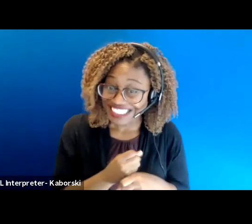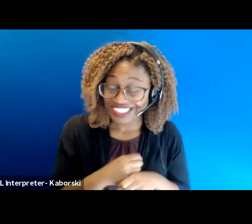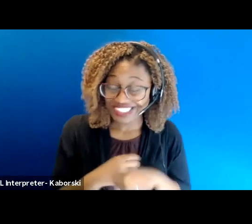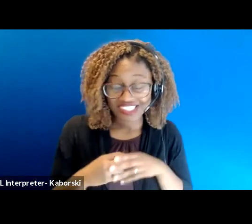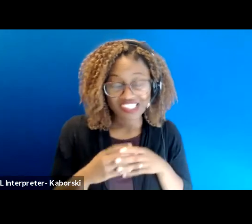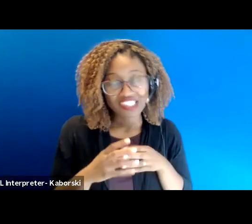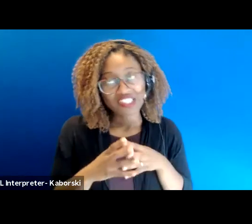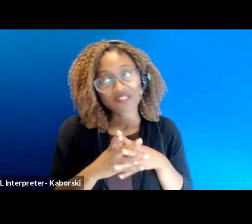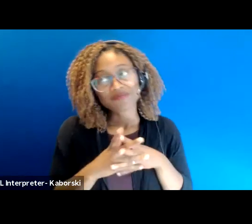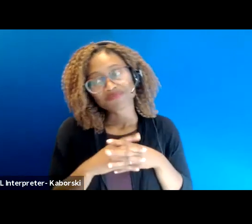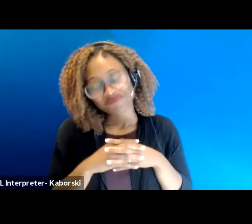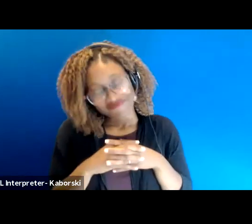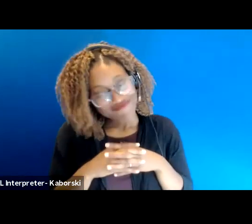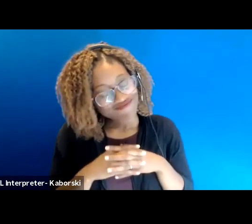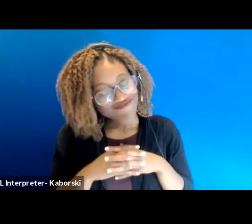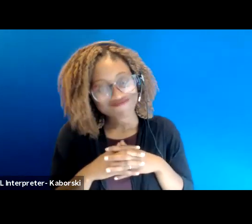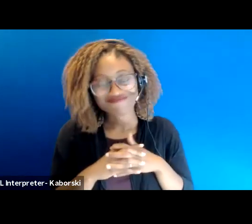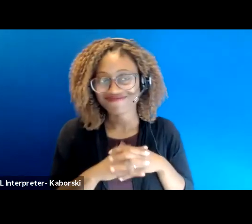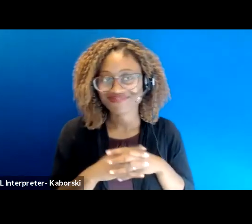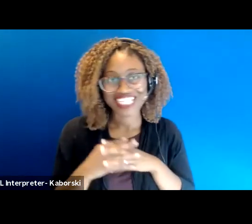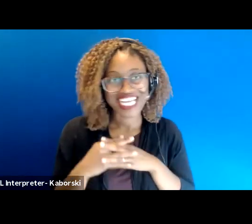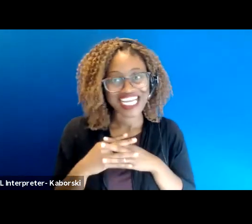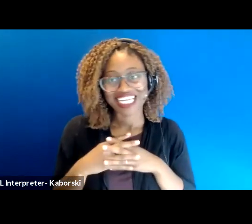it's something that's